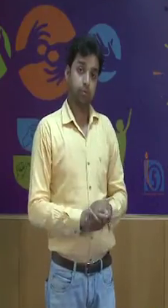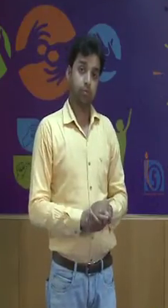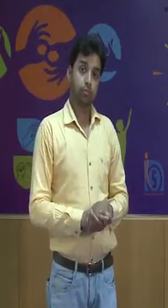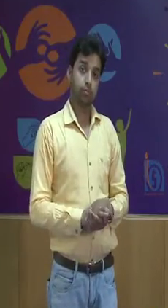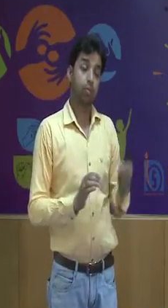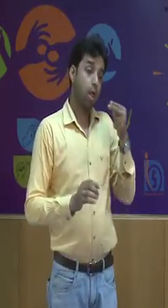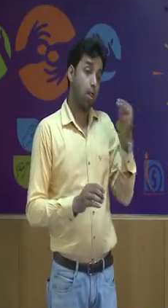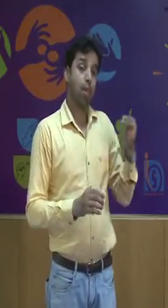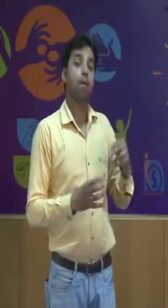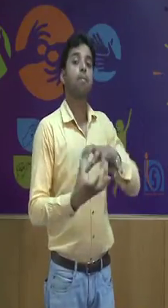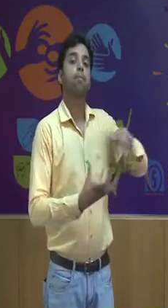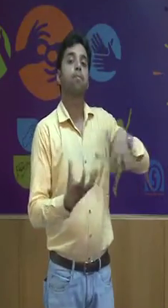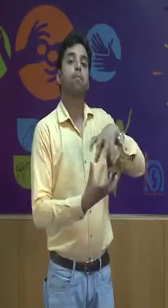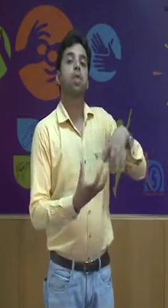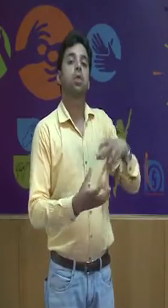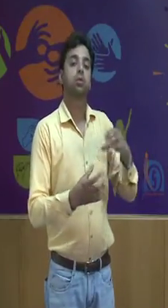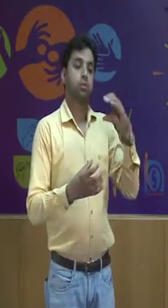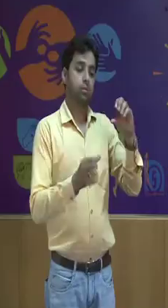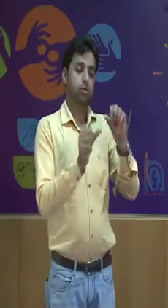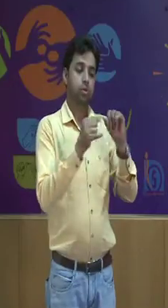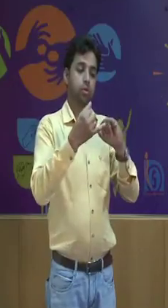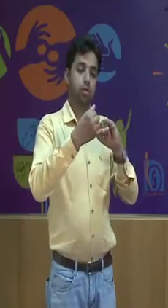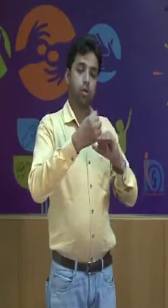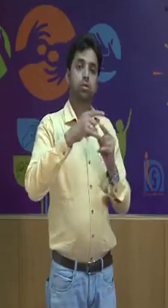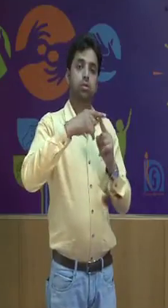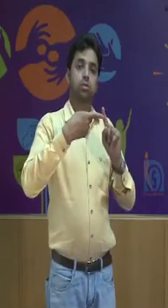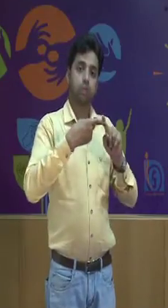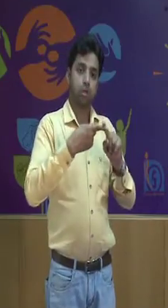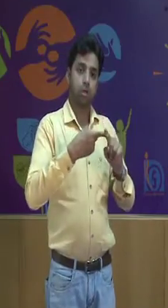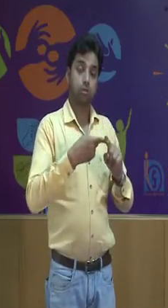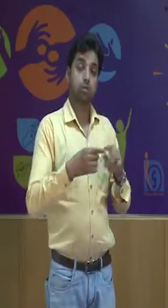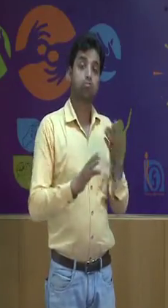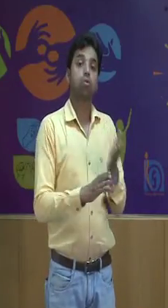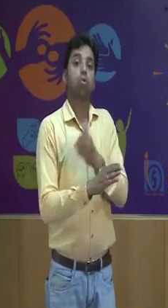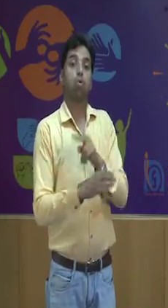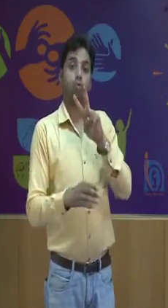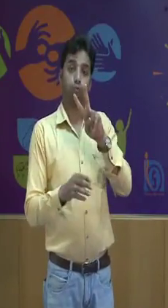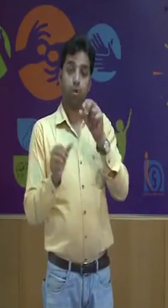called mixed caste or Varna Sankar.